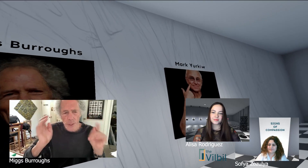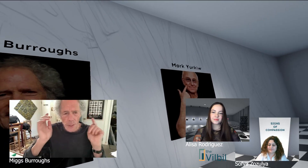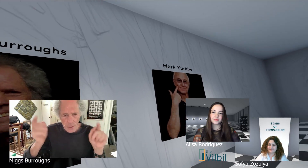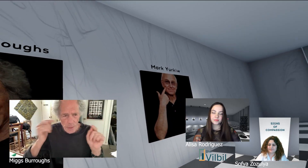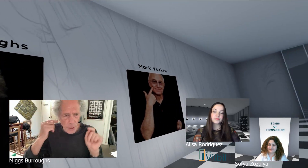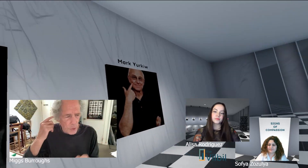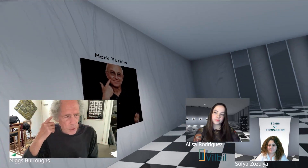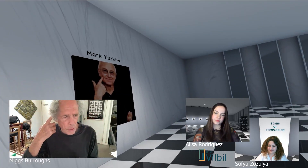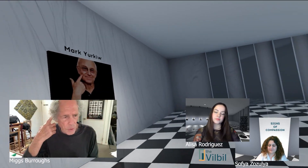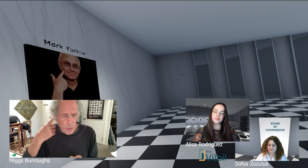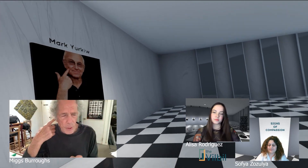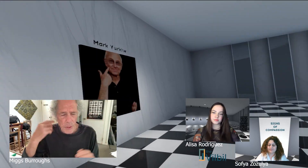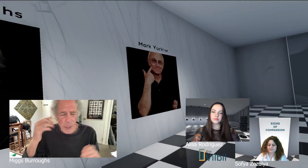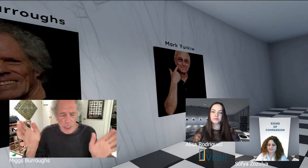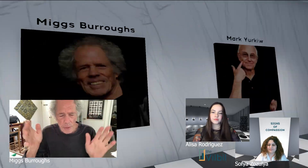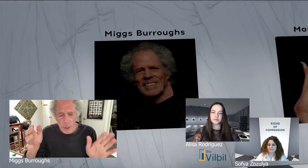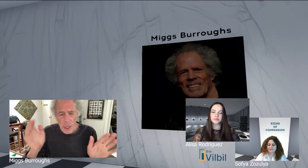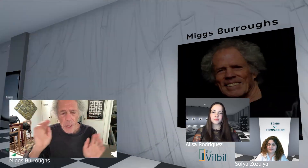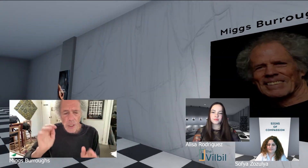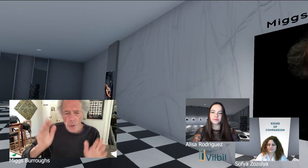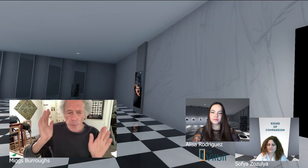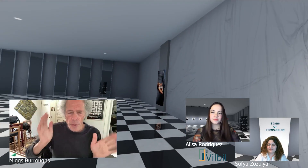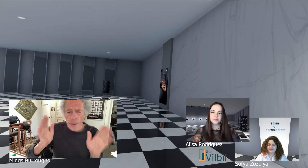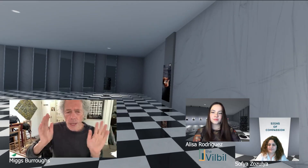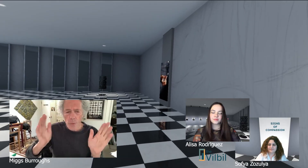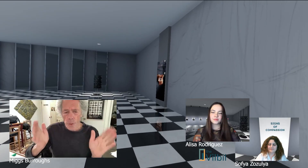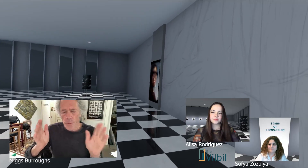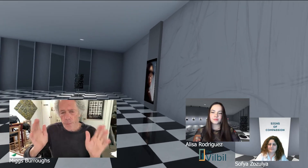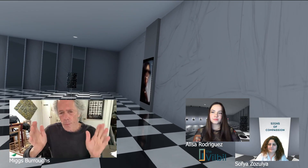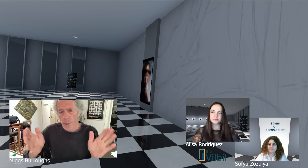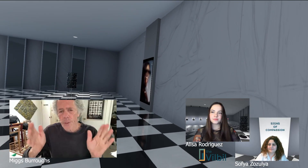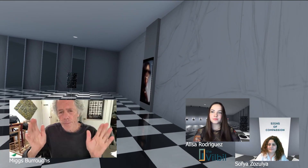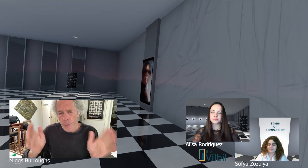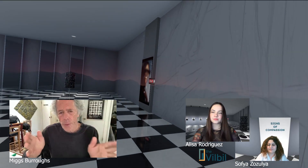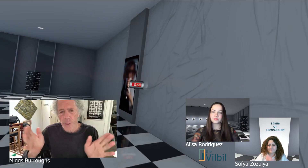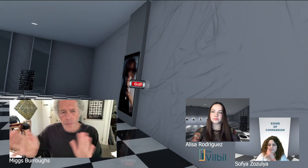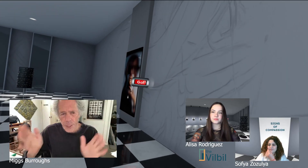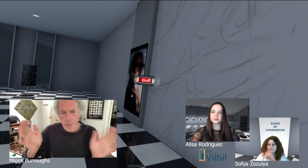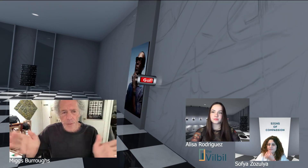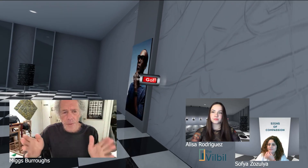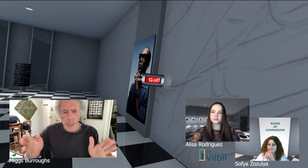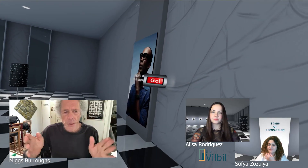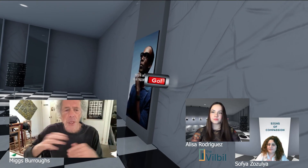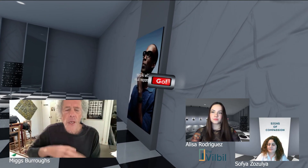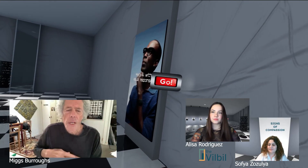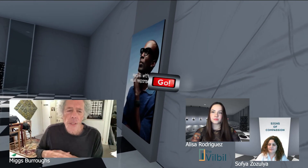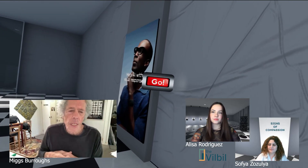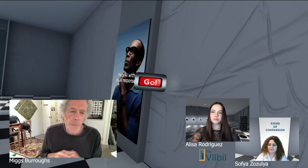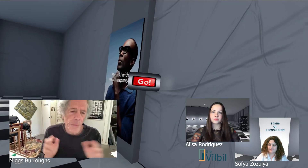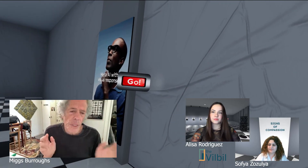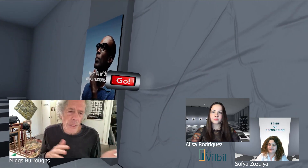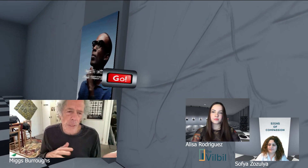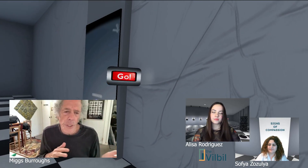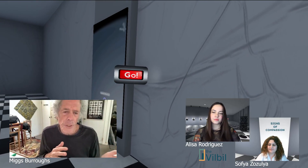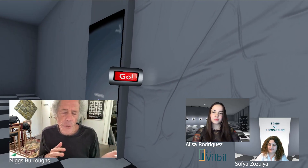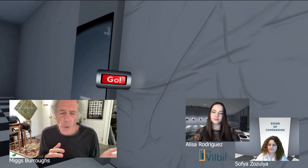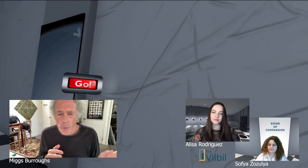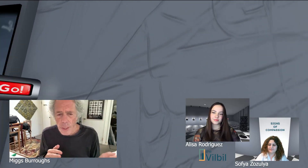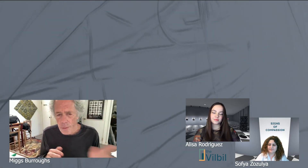he knew he's fluent in sign language. So he broke it down word by word and phrase by phrase. Then I picked my subjects who I wanted to be